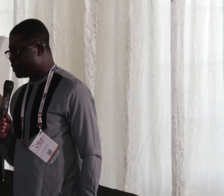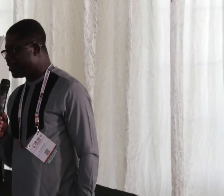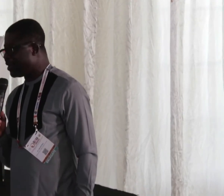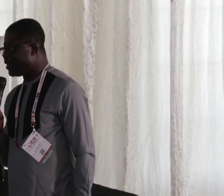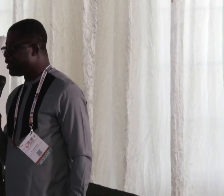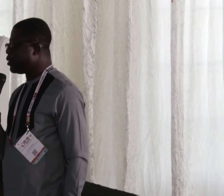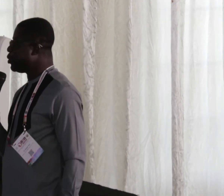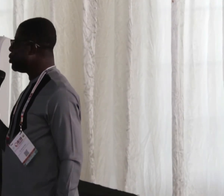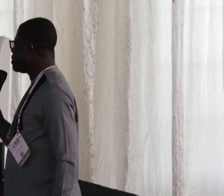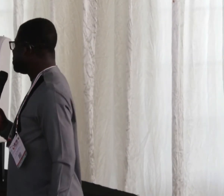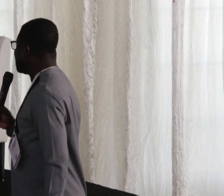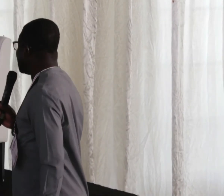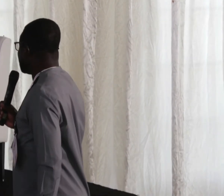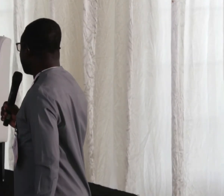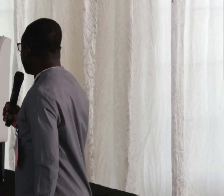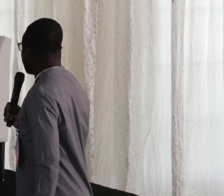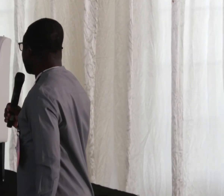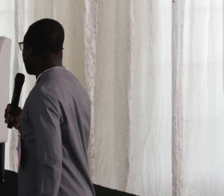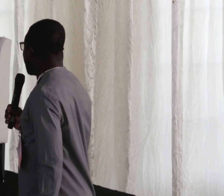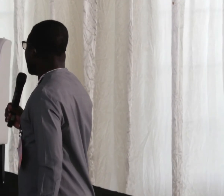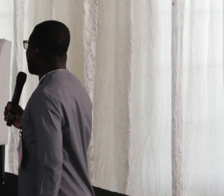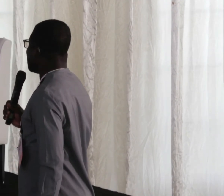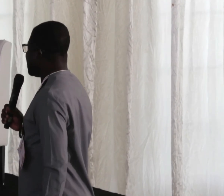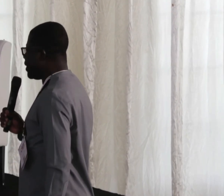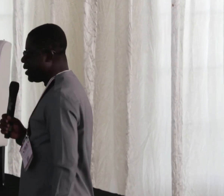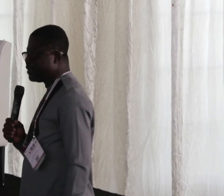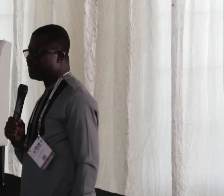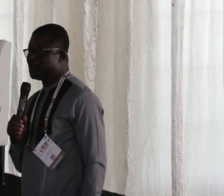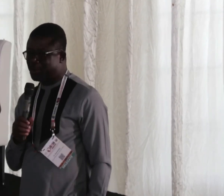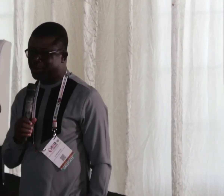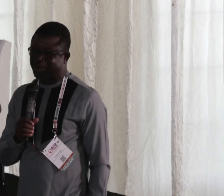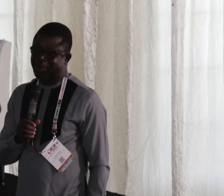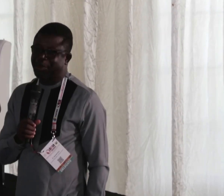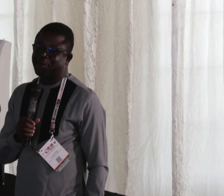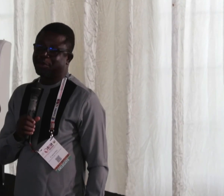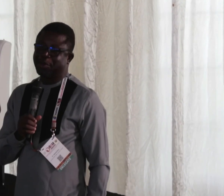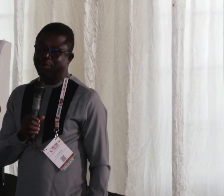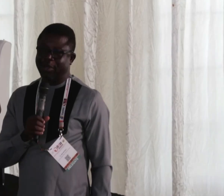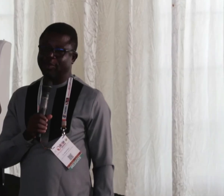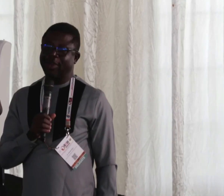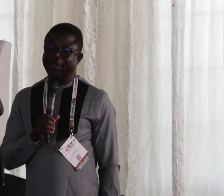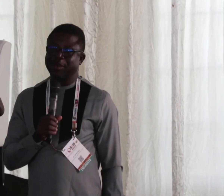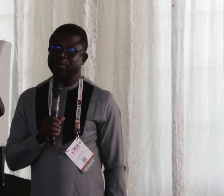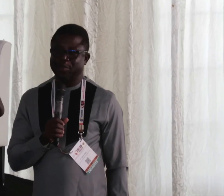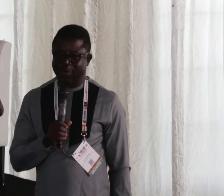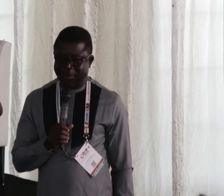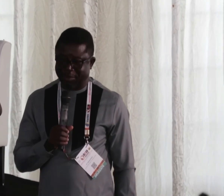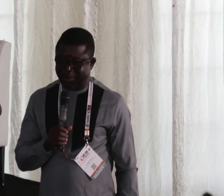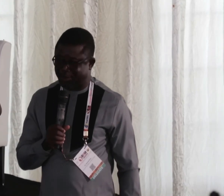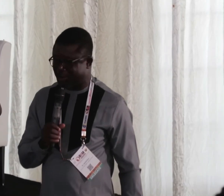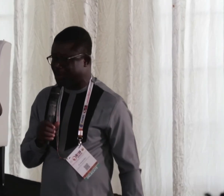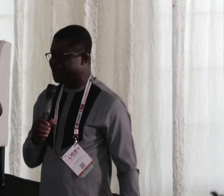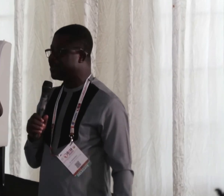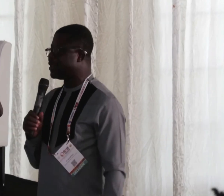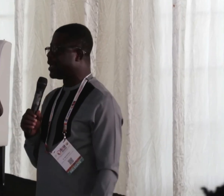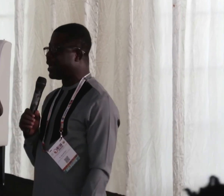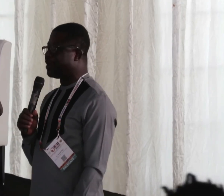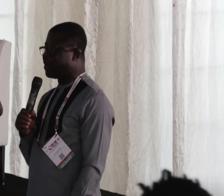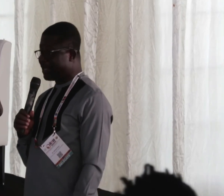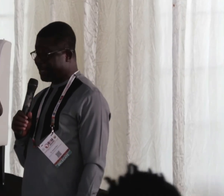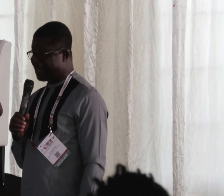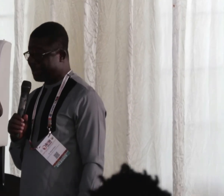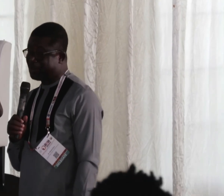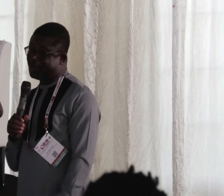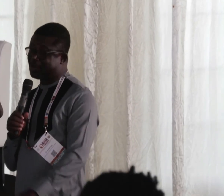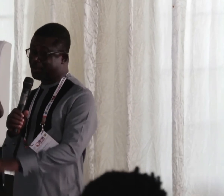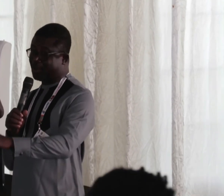you, those PLHIV are willing to recommend what? PrEP to their